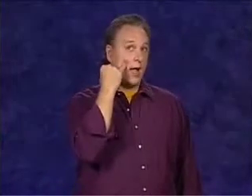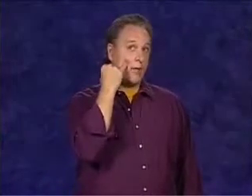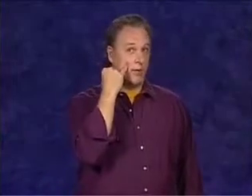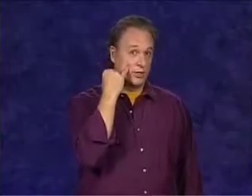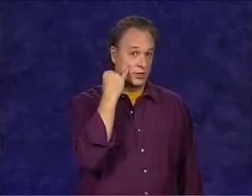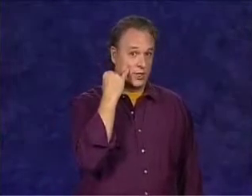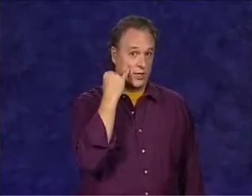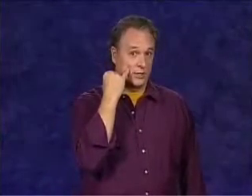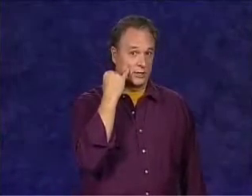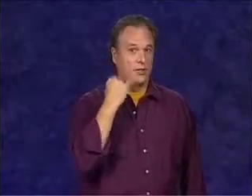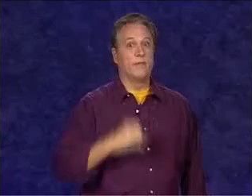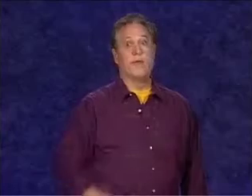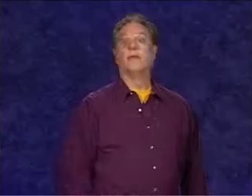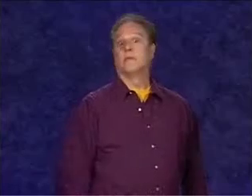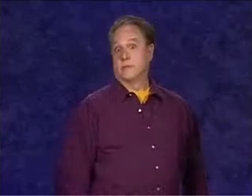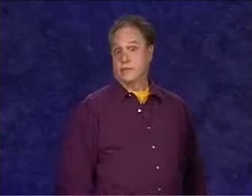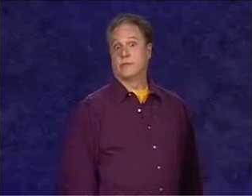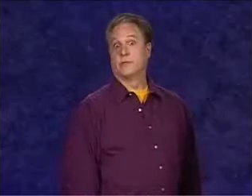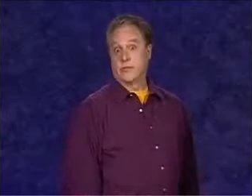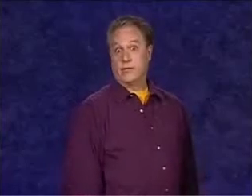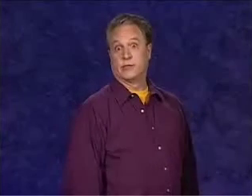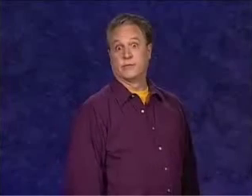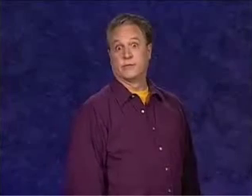were in charge, then you'd see some changes.